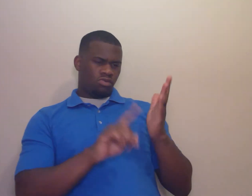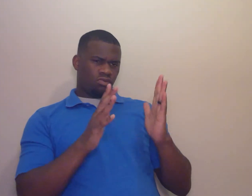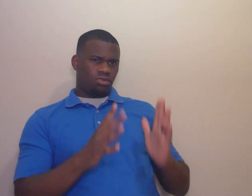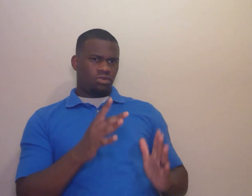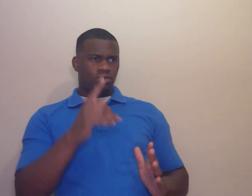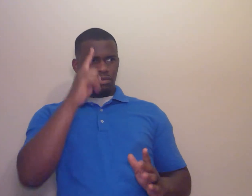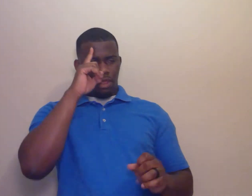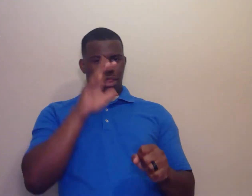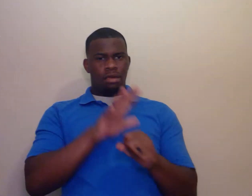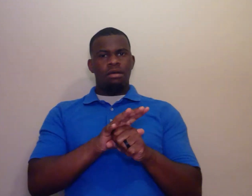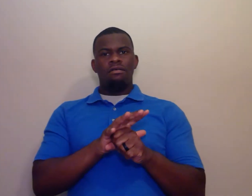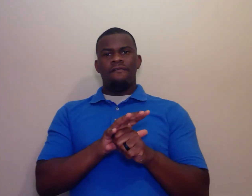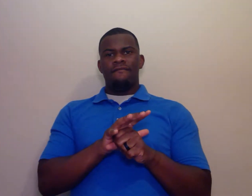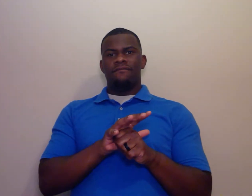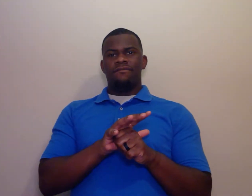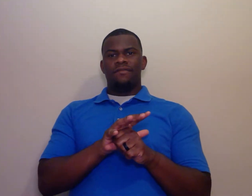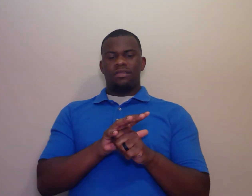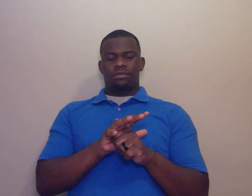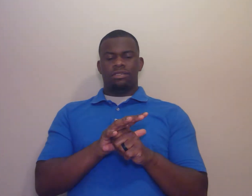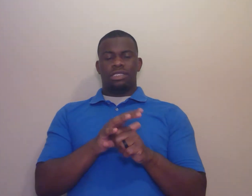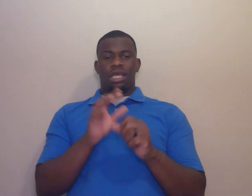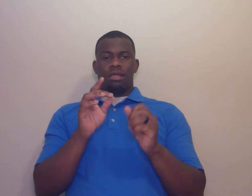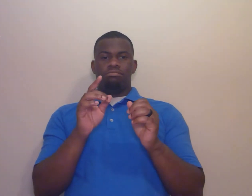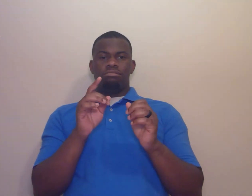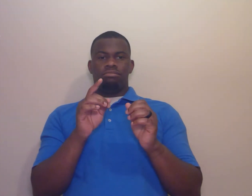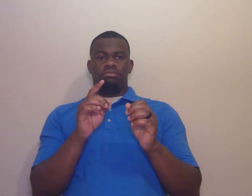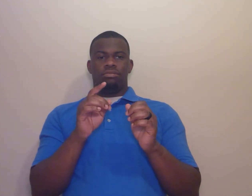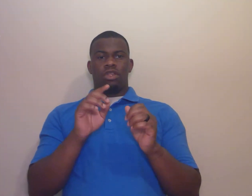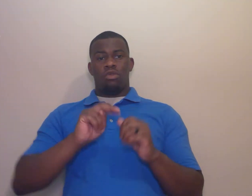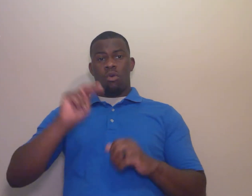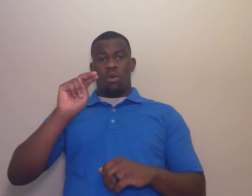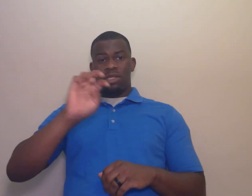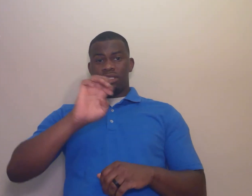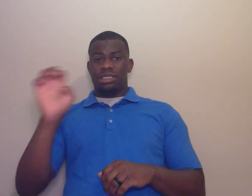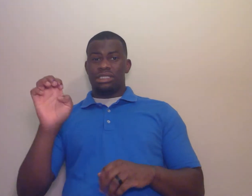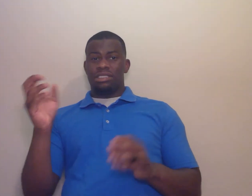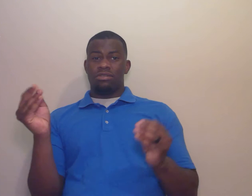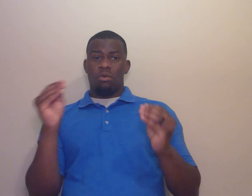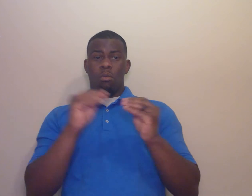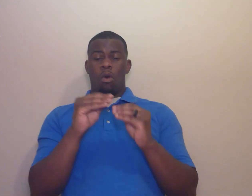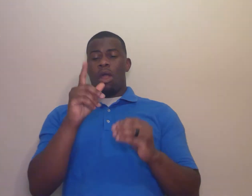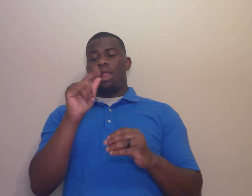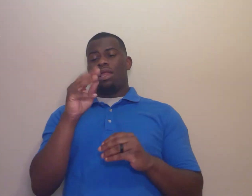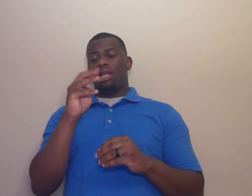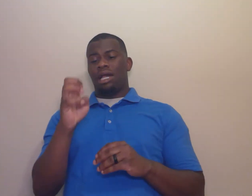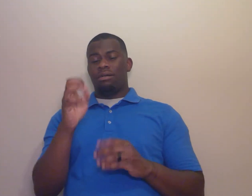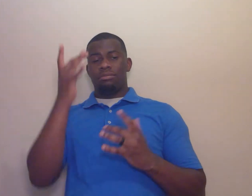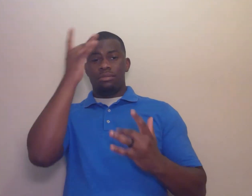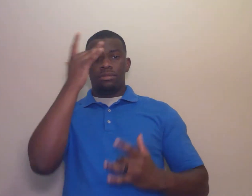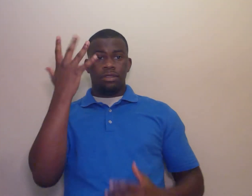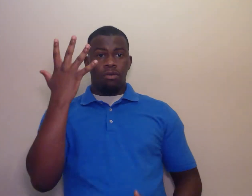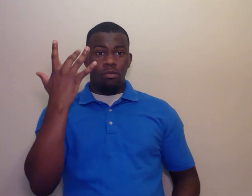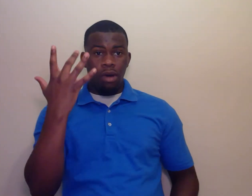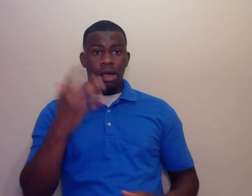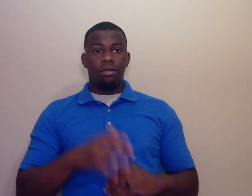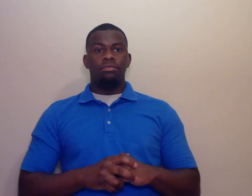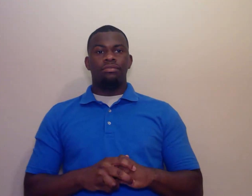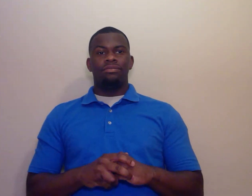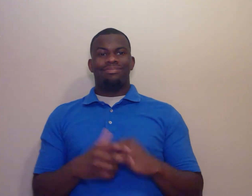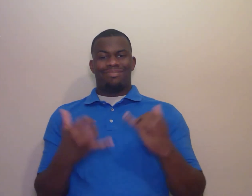Lyme disease in the Northeast. See, ticks don't survive in cold climates, so warmer winters are allowing them to